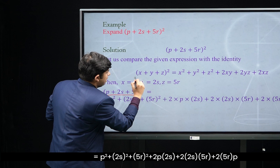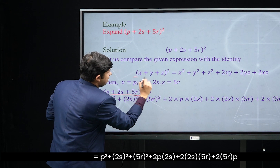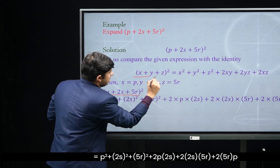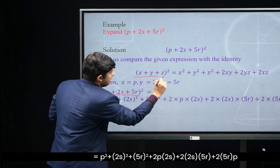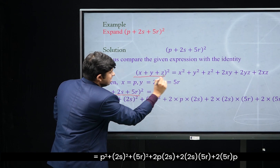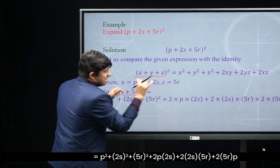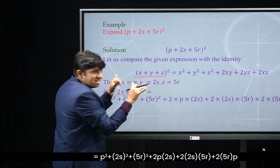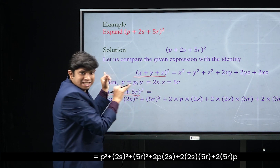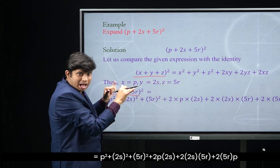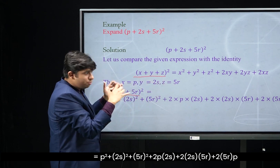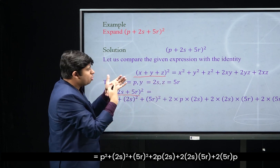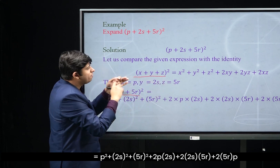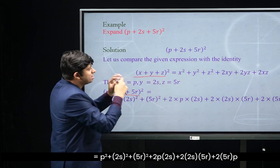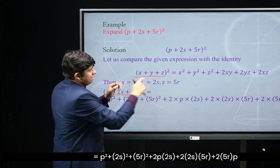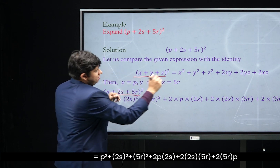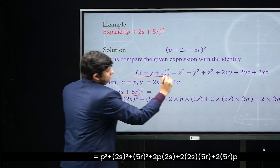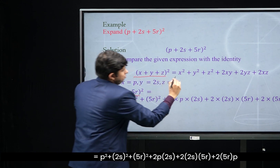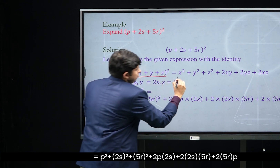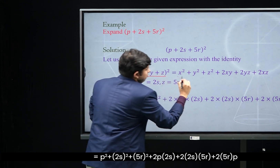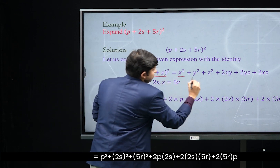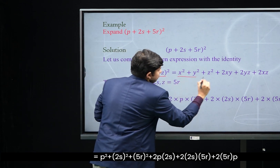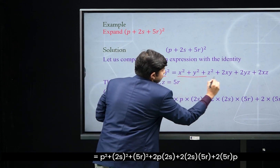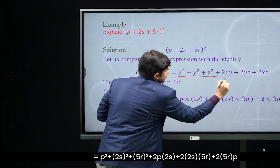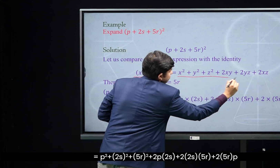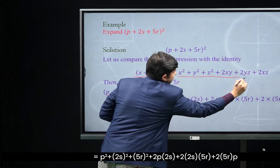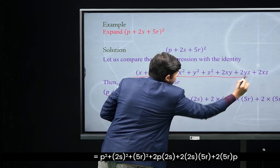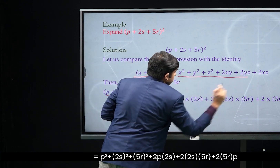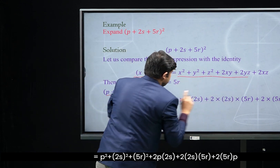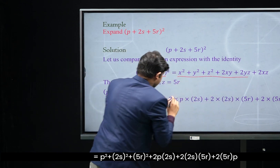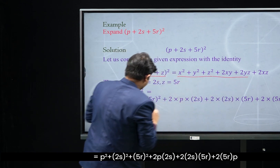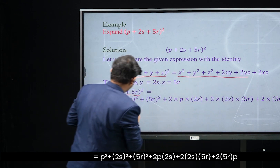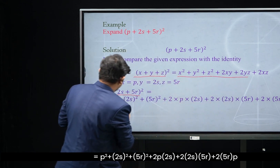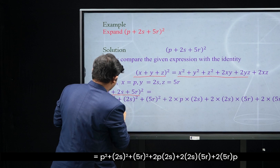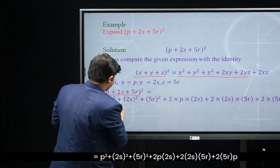2s plus 2 into 2s into 5r plus 2 into 5r into p.